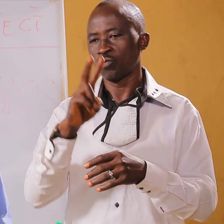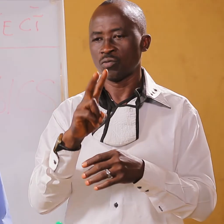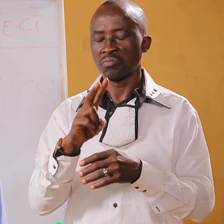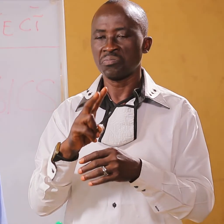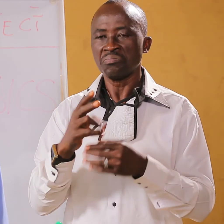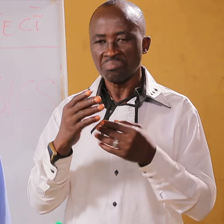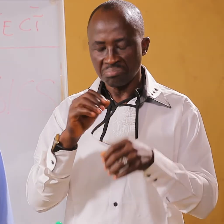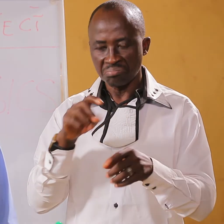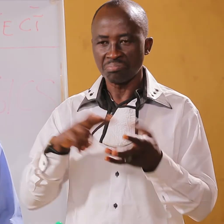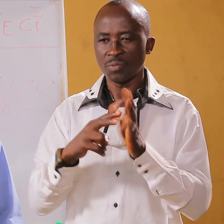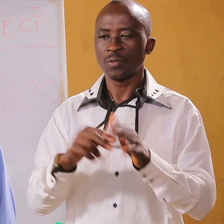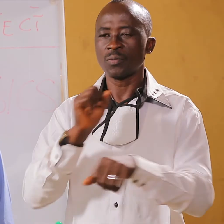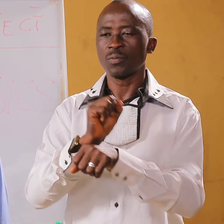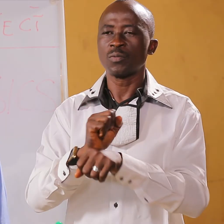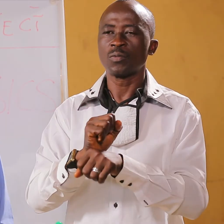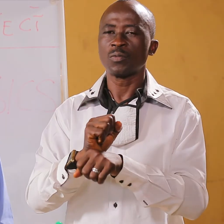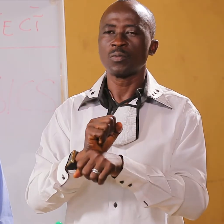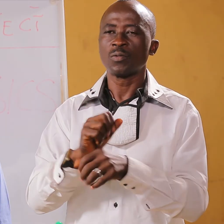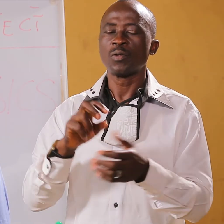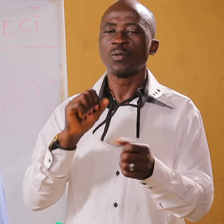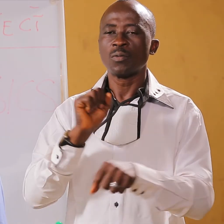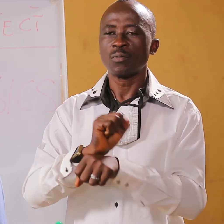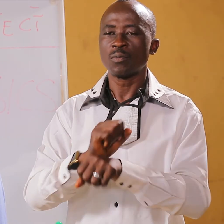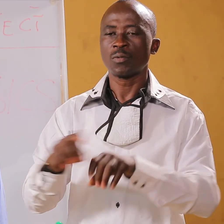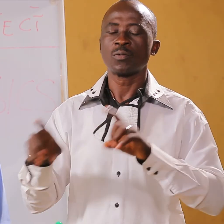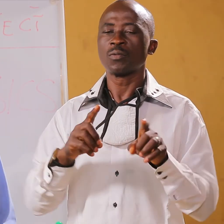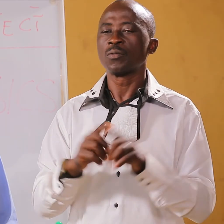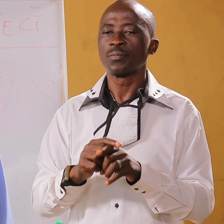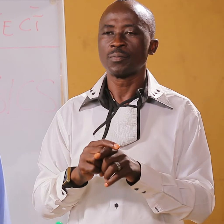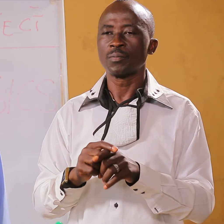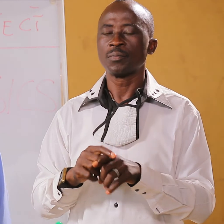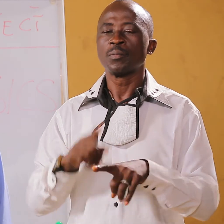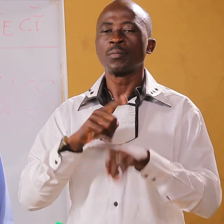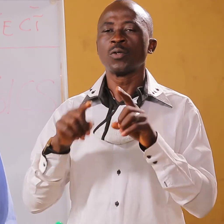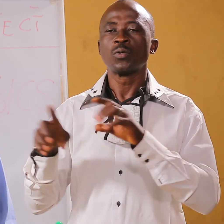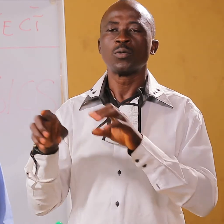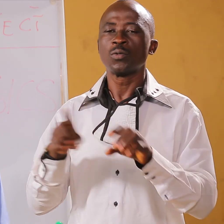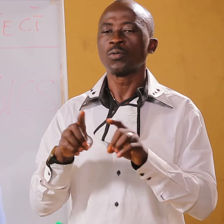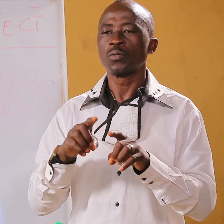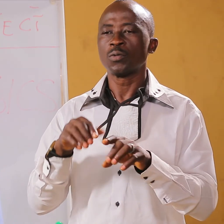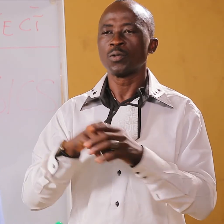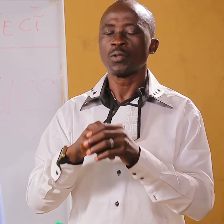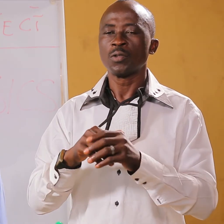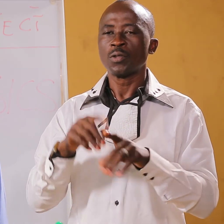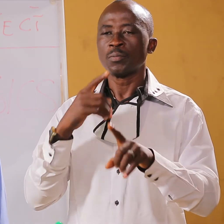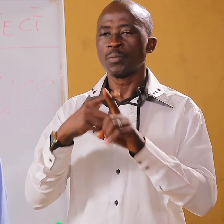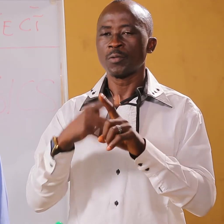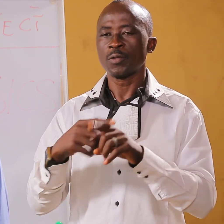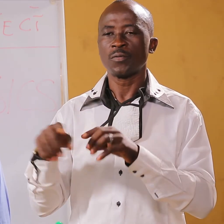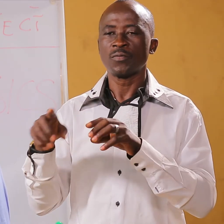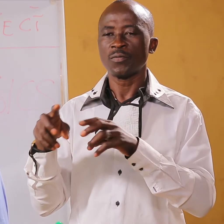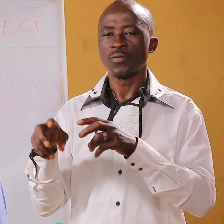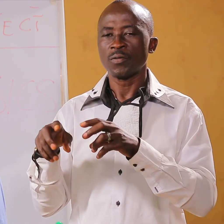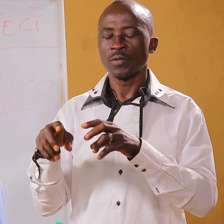the work done is also a work done, but it is done in taking a unit positive charge from